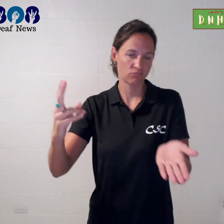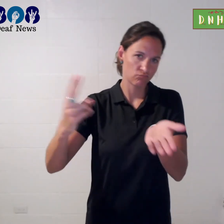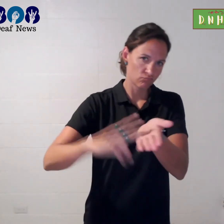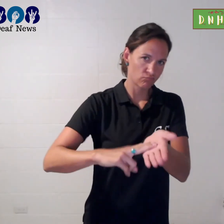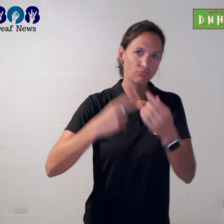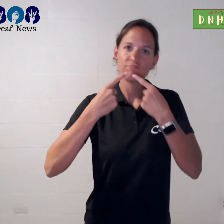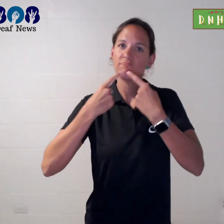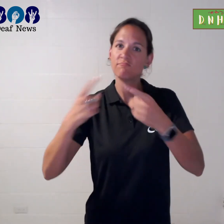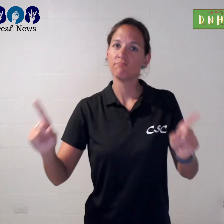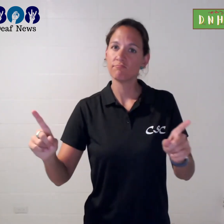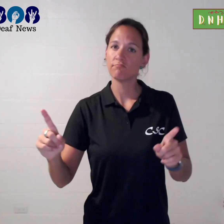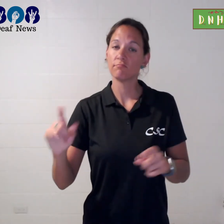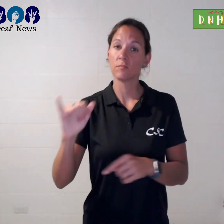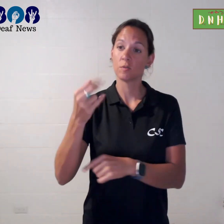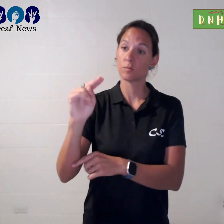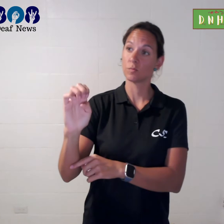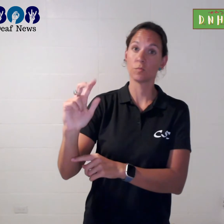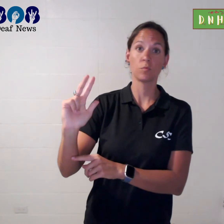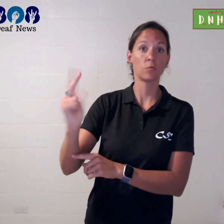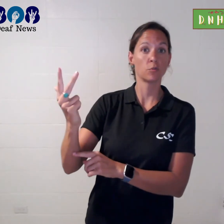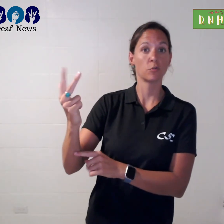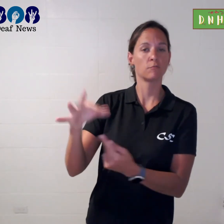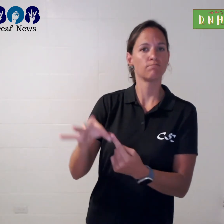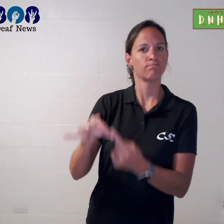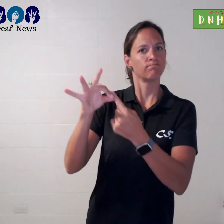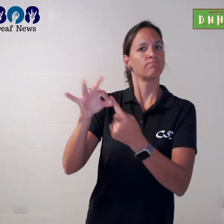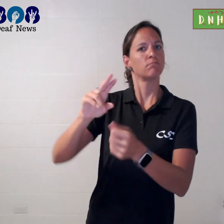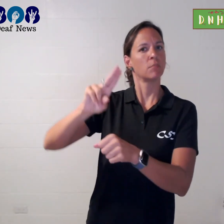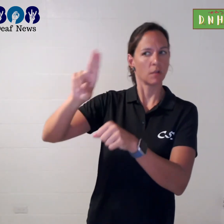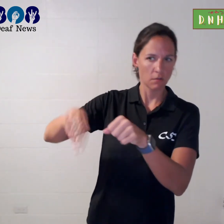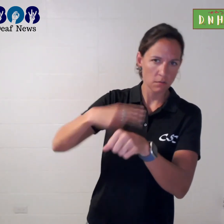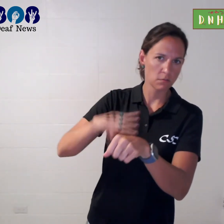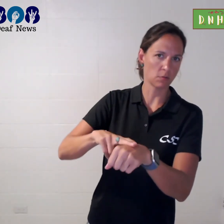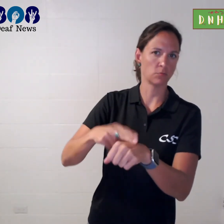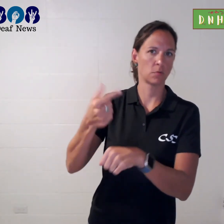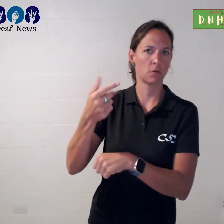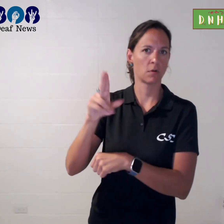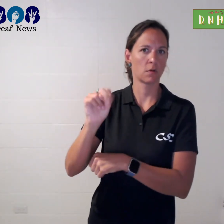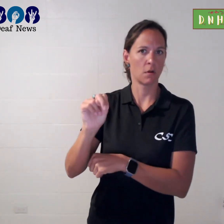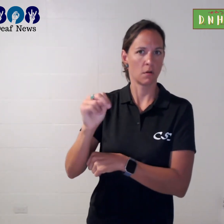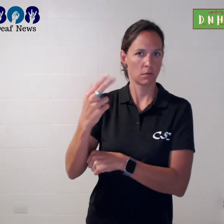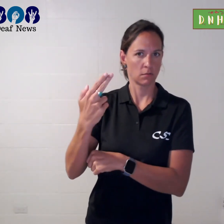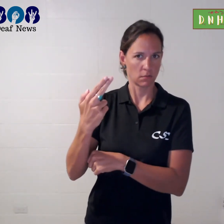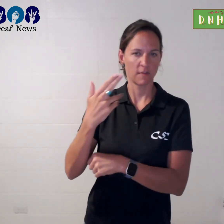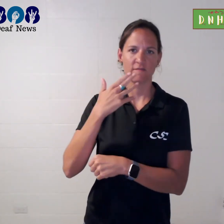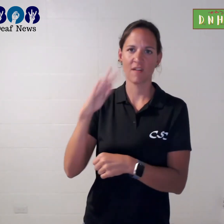In addition, Governor Ige signed a proclamation declaring June 3rd